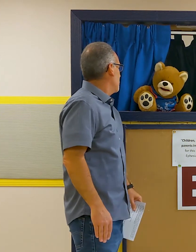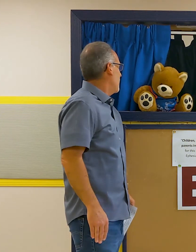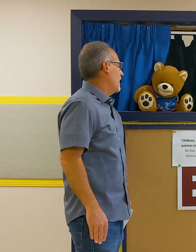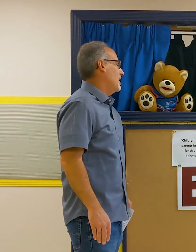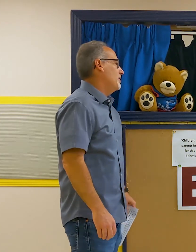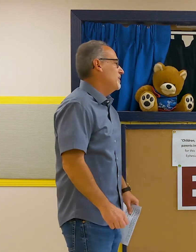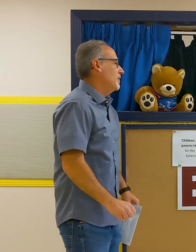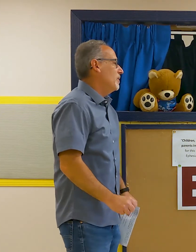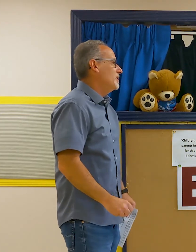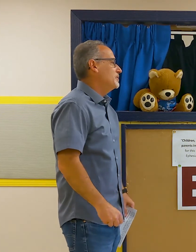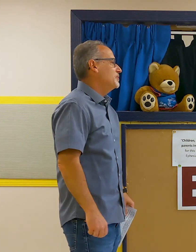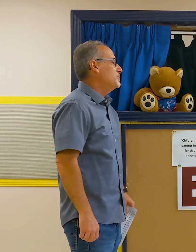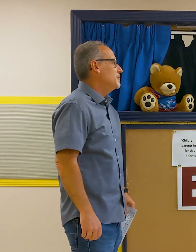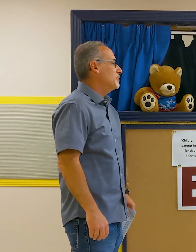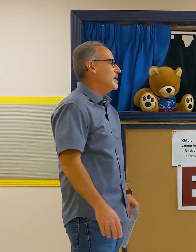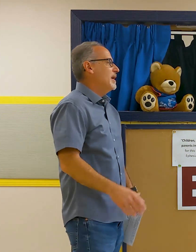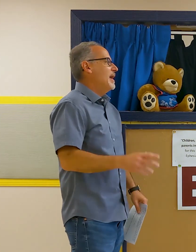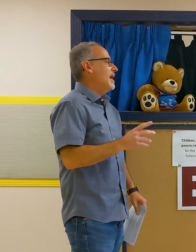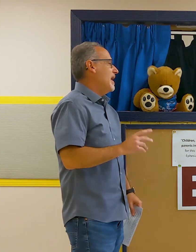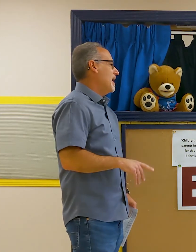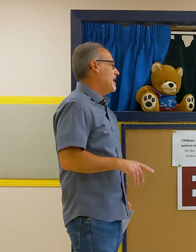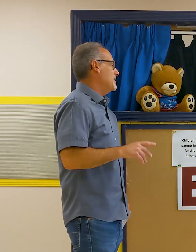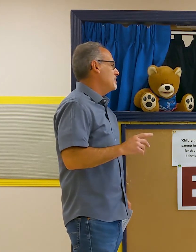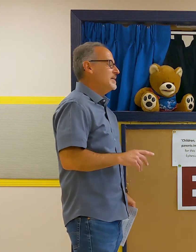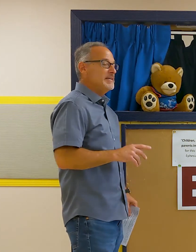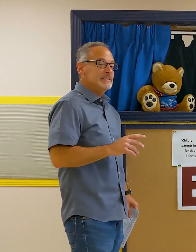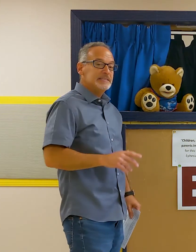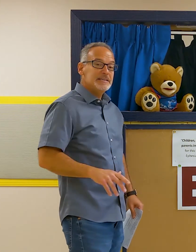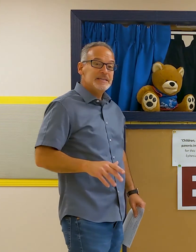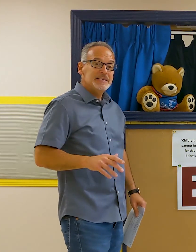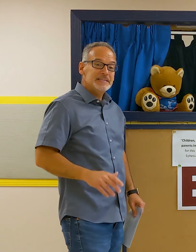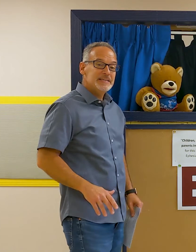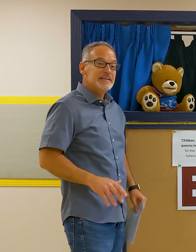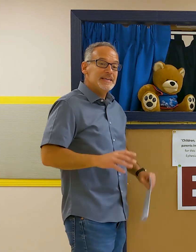All right, here we go. 1, 2, 3. A, B, C, D, E!